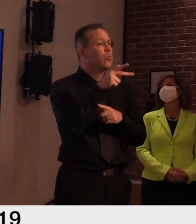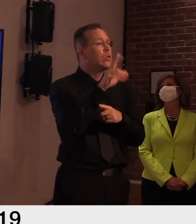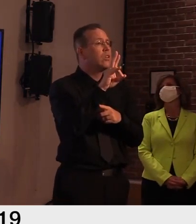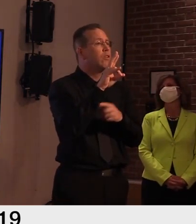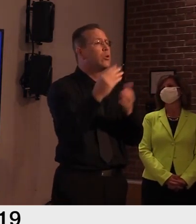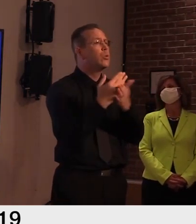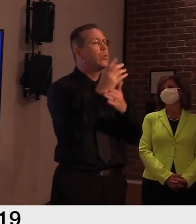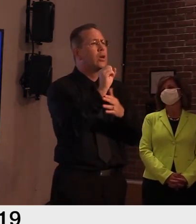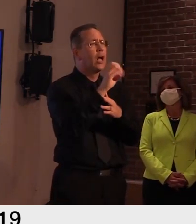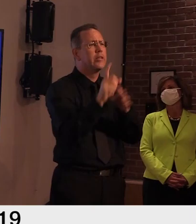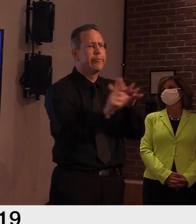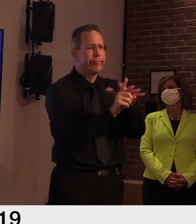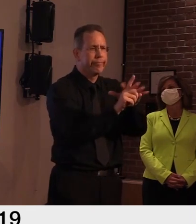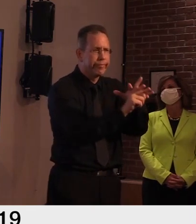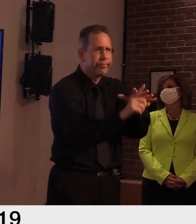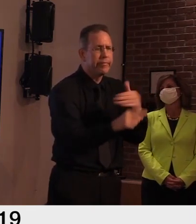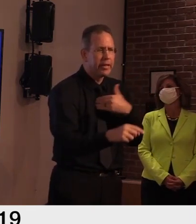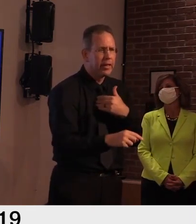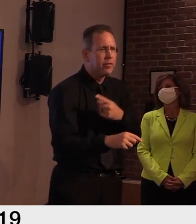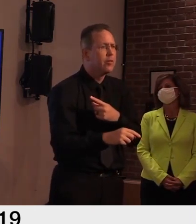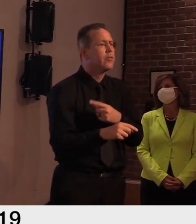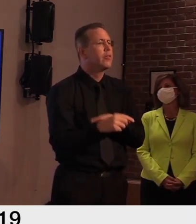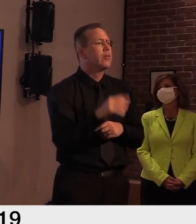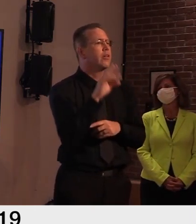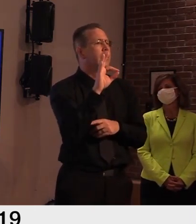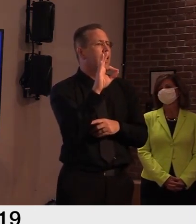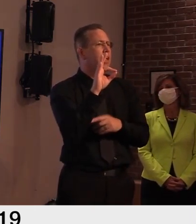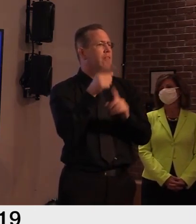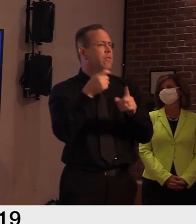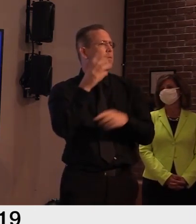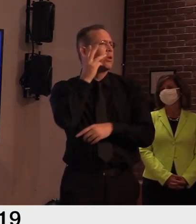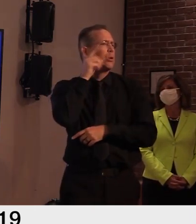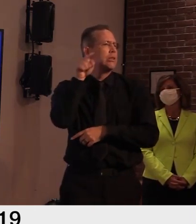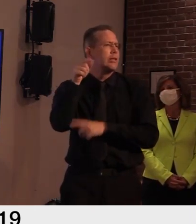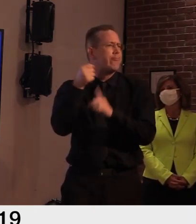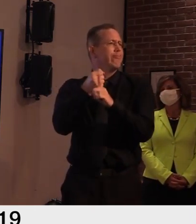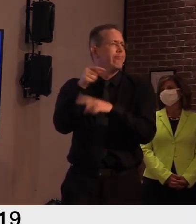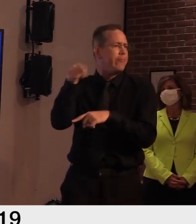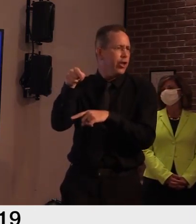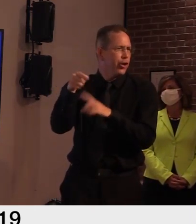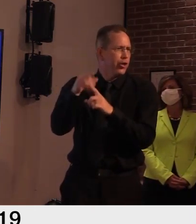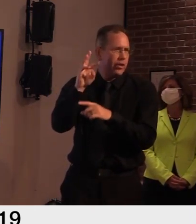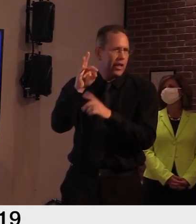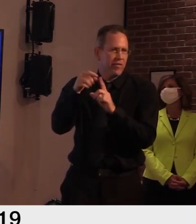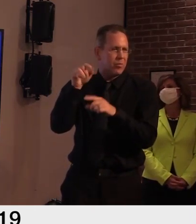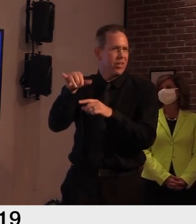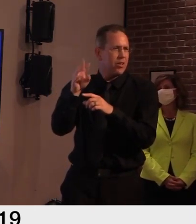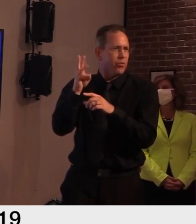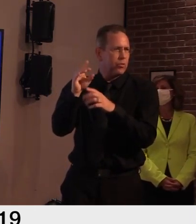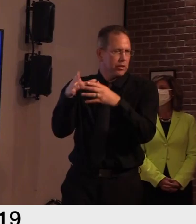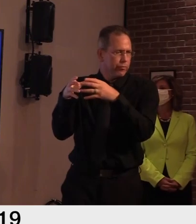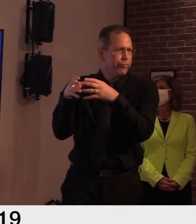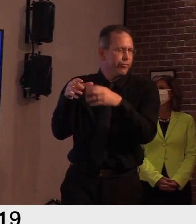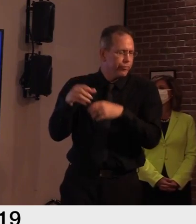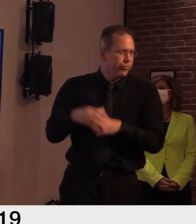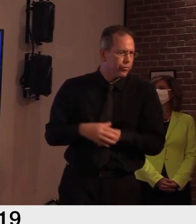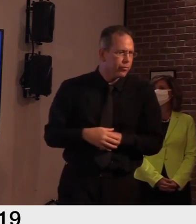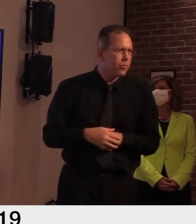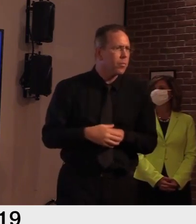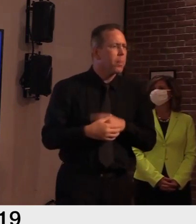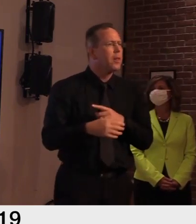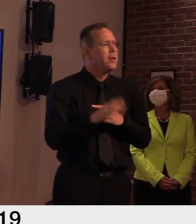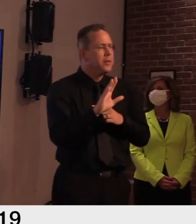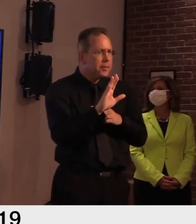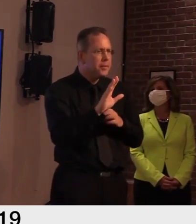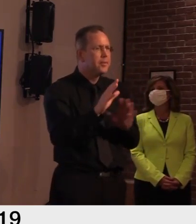dfr.vermont.gov, under our COVID-19 resource page. So over the last week, we did see 27